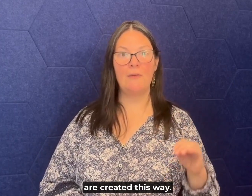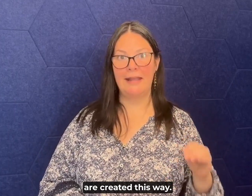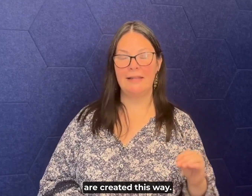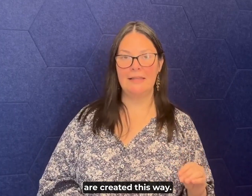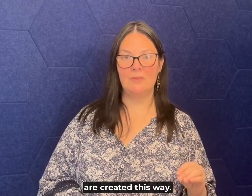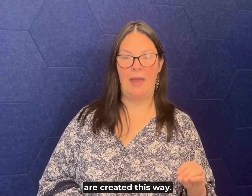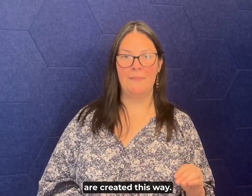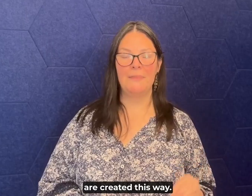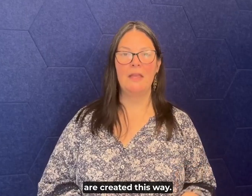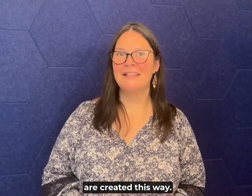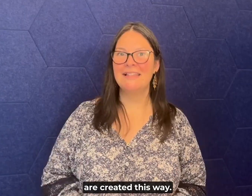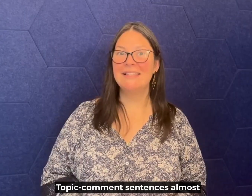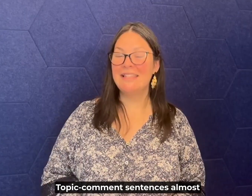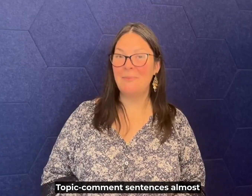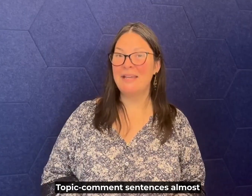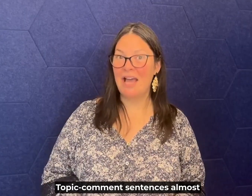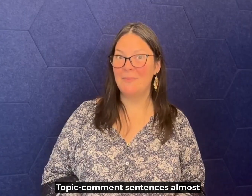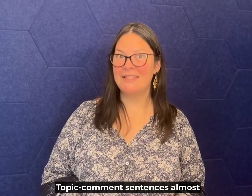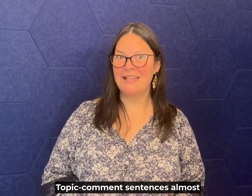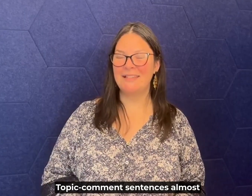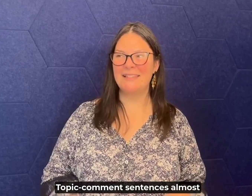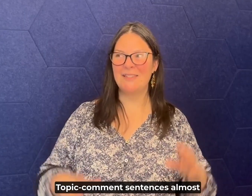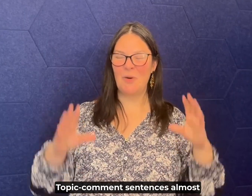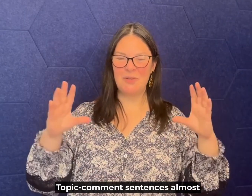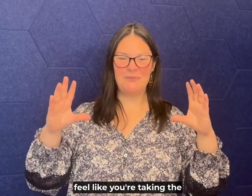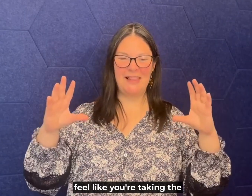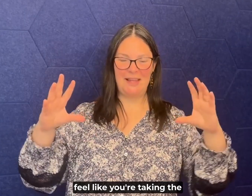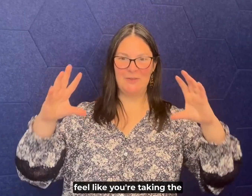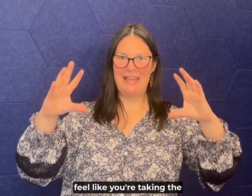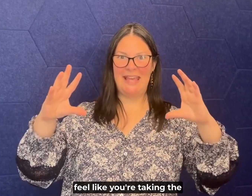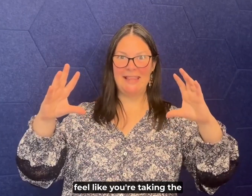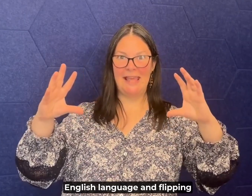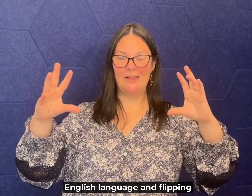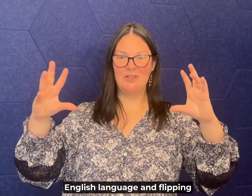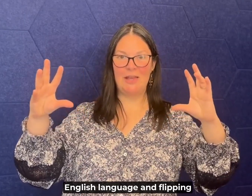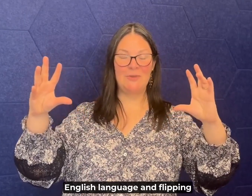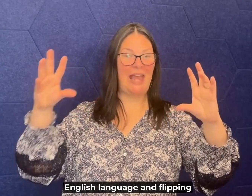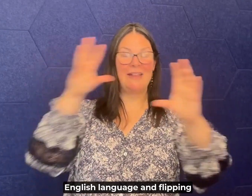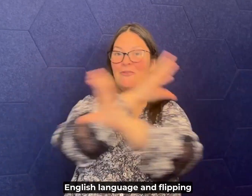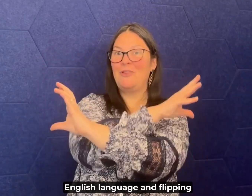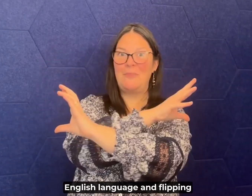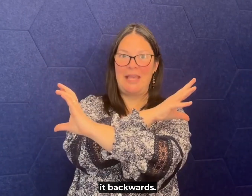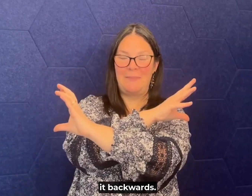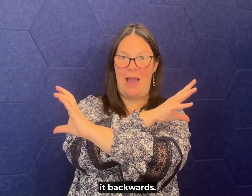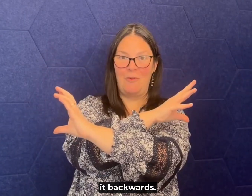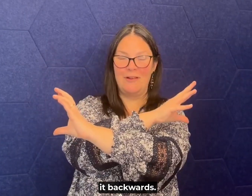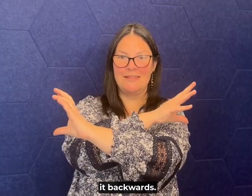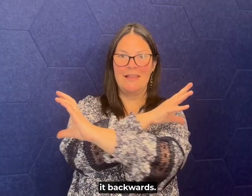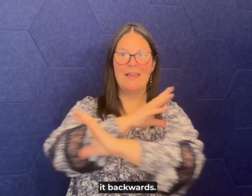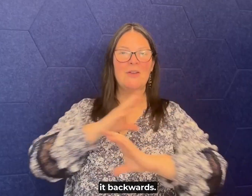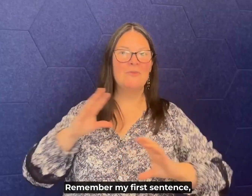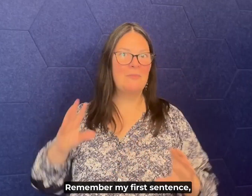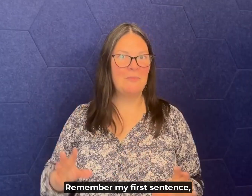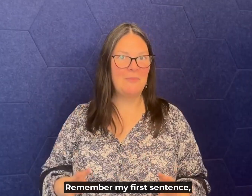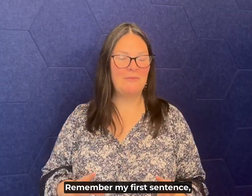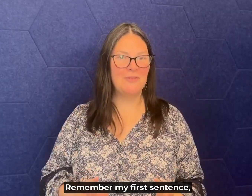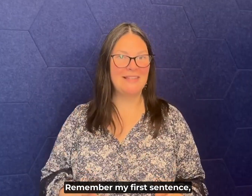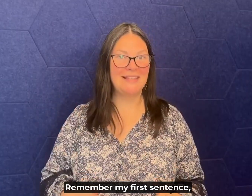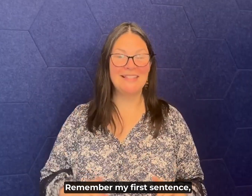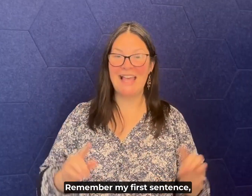created this way. Topic-comment sentences almost feel like you're taking the English language and flipping it backwards. Remember my first sentence, I